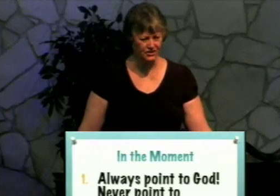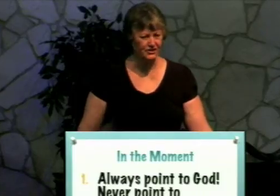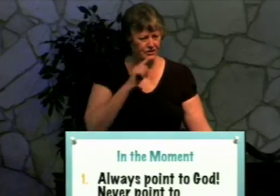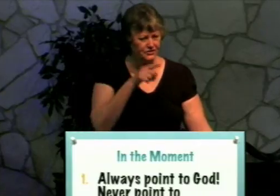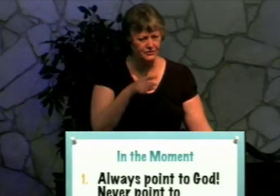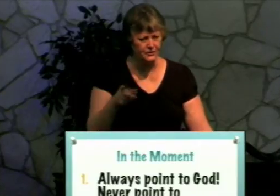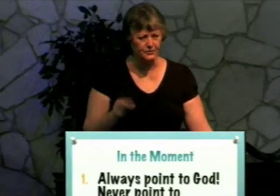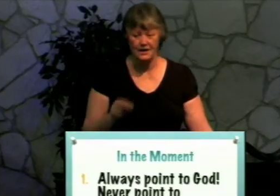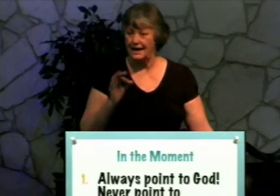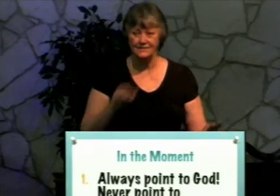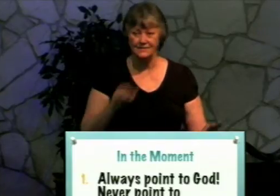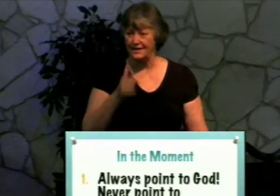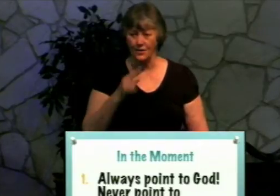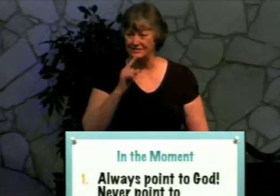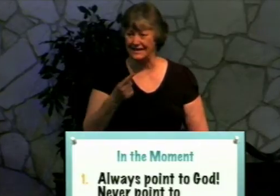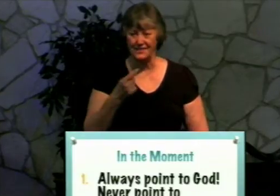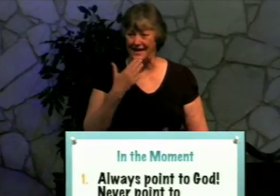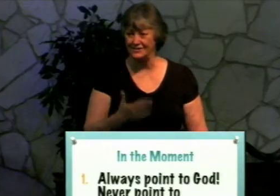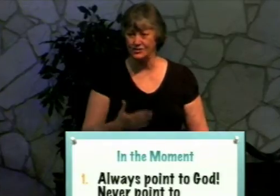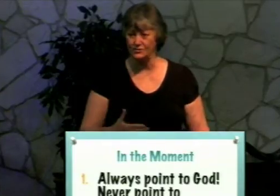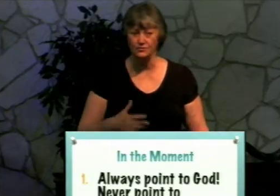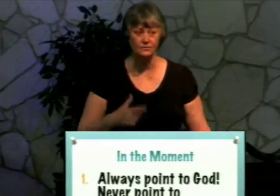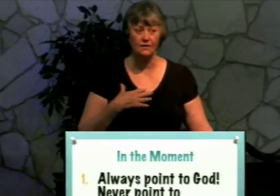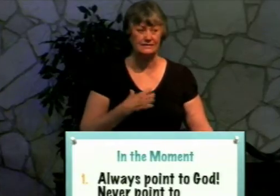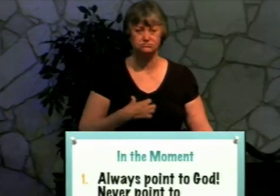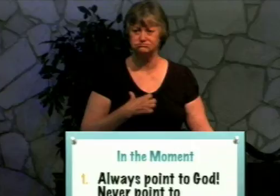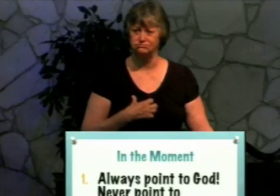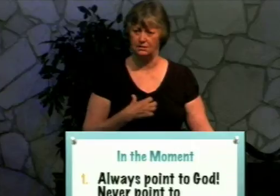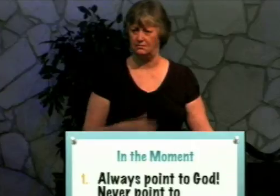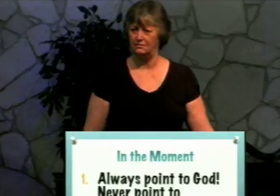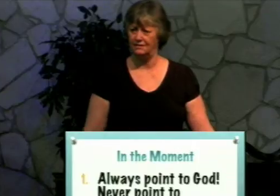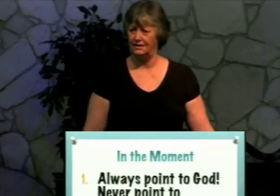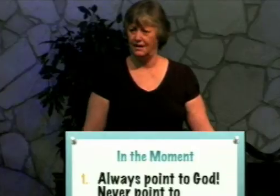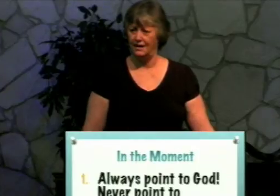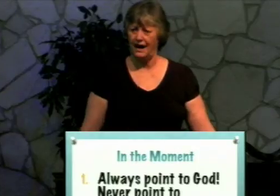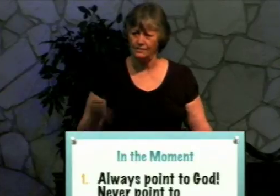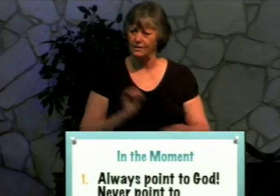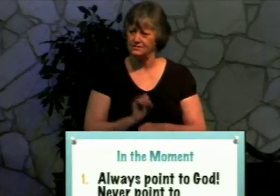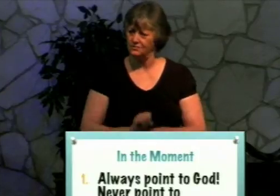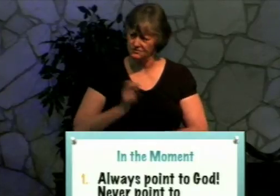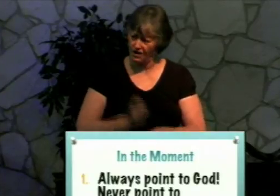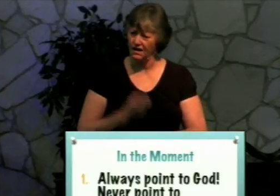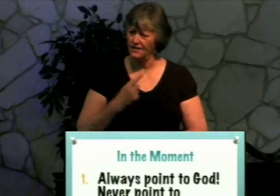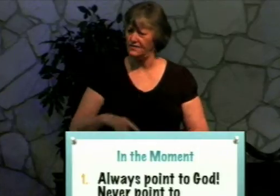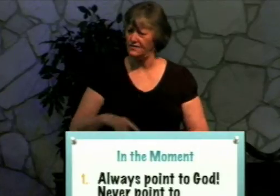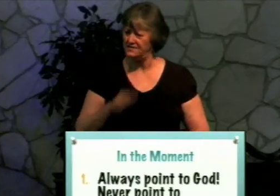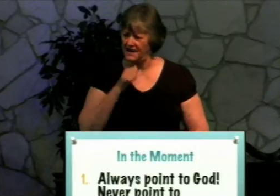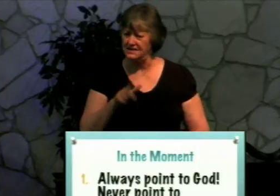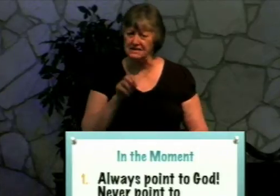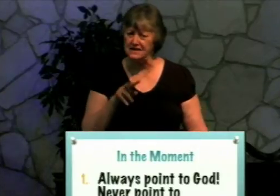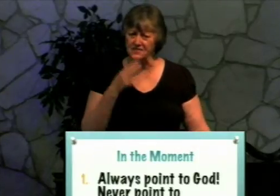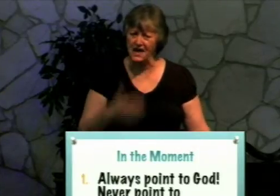Sure, you do. And if they don't say thank you, you go out, oh, I worked and worked hard for them and they didn't even thank